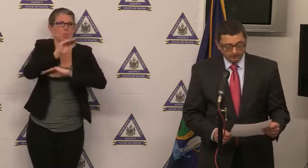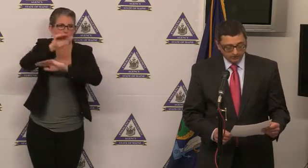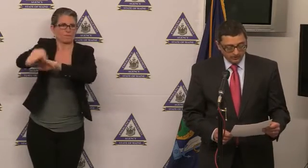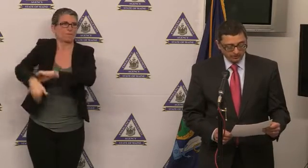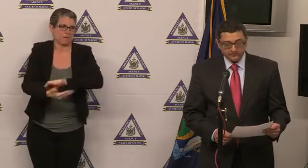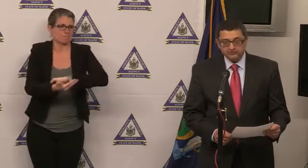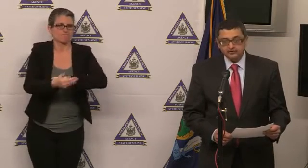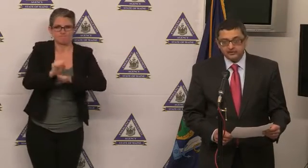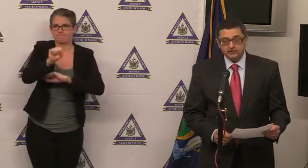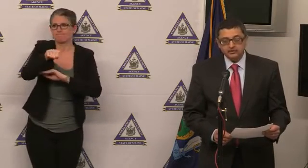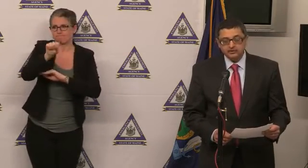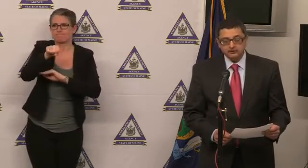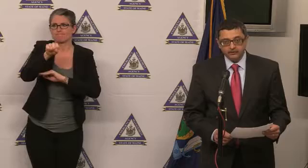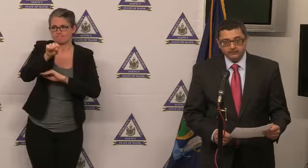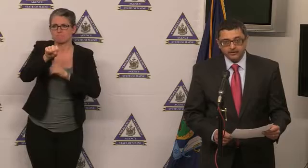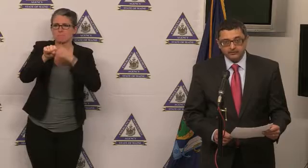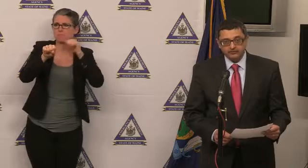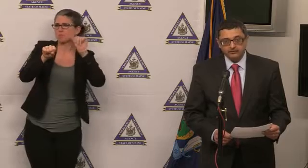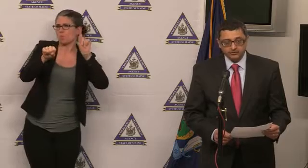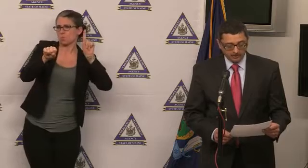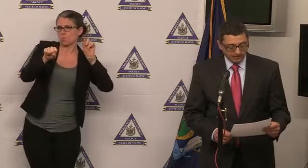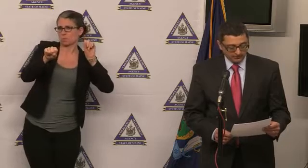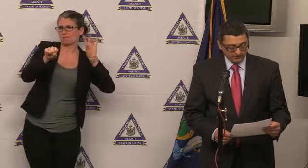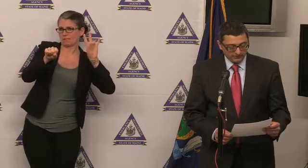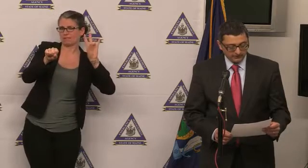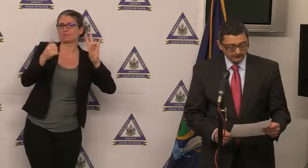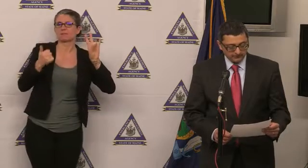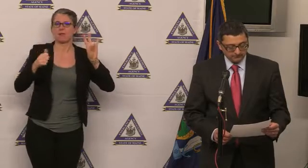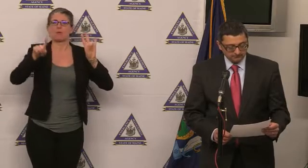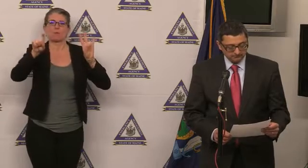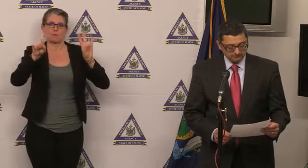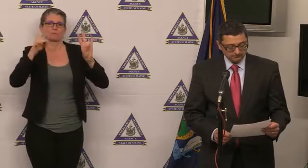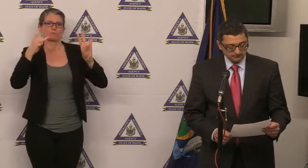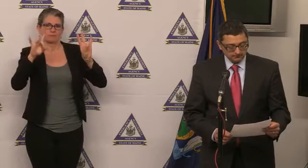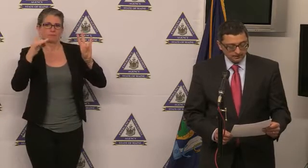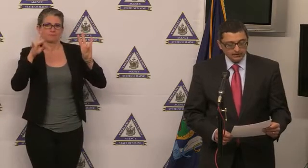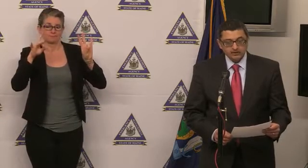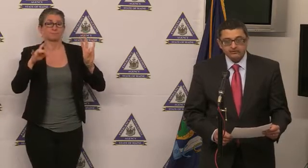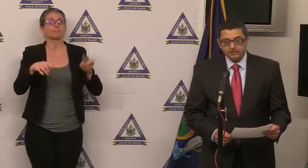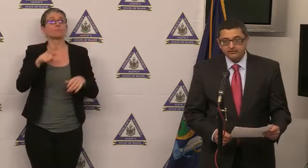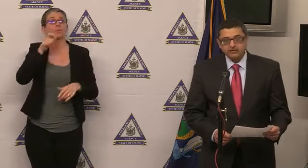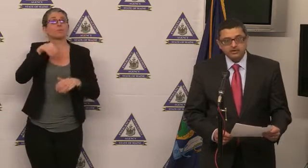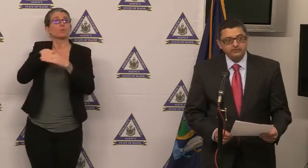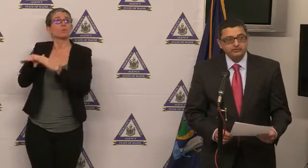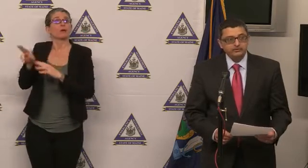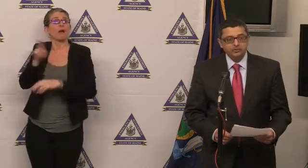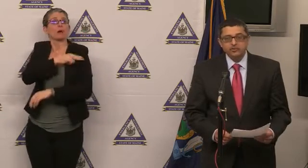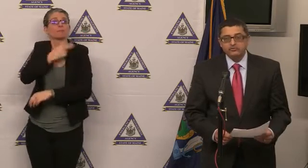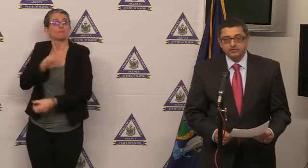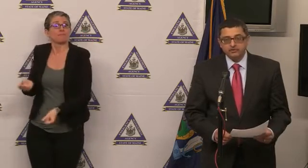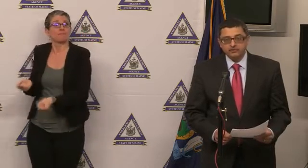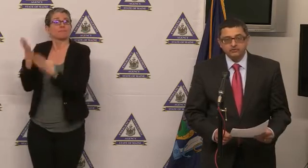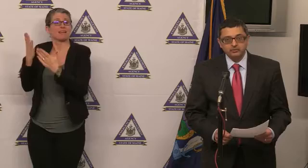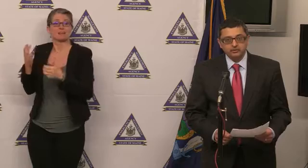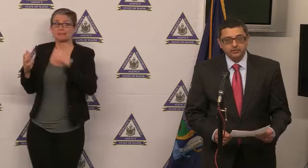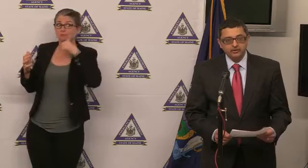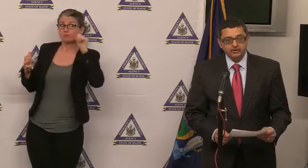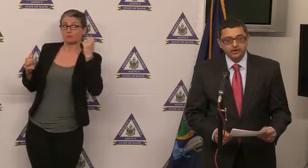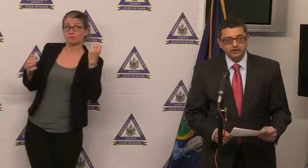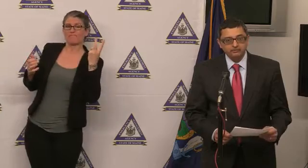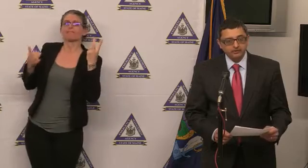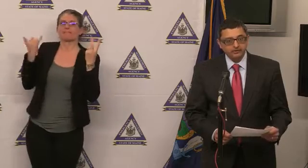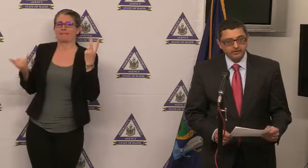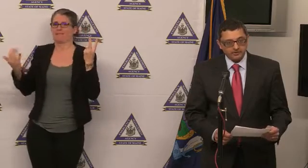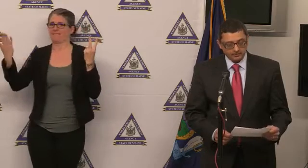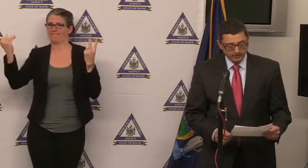now, there are 15 of those cases who are hospitalized. 7 cases that we have previously recorded